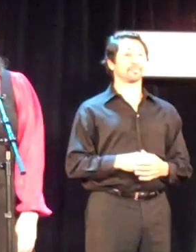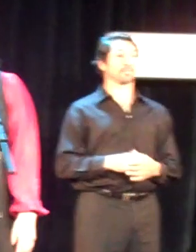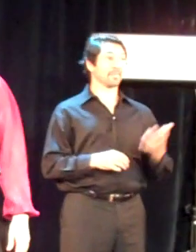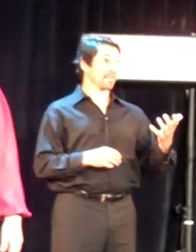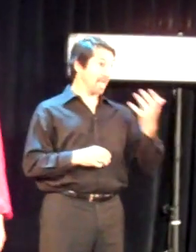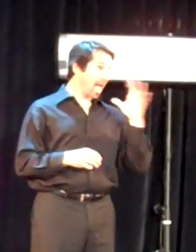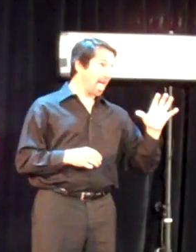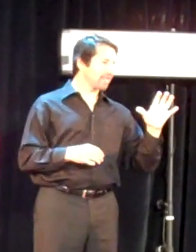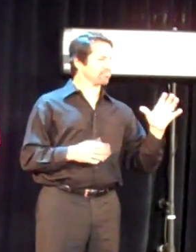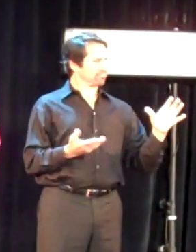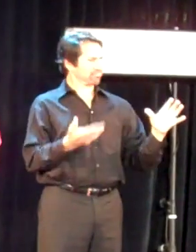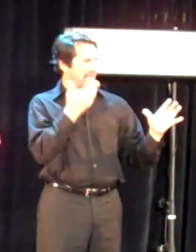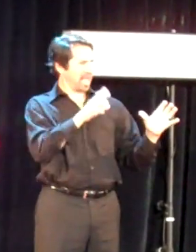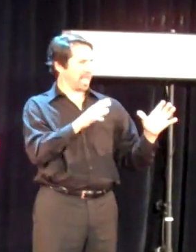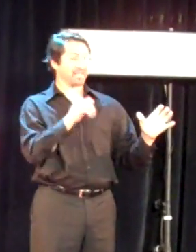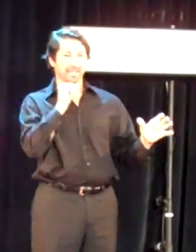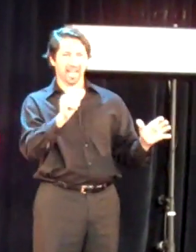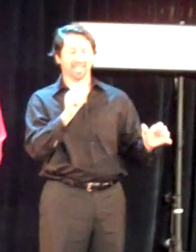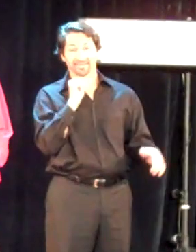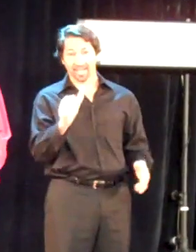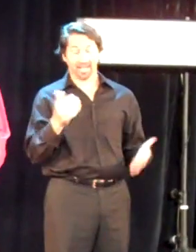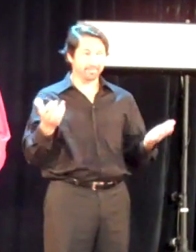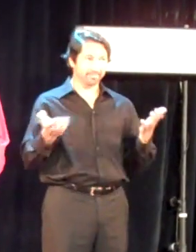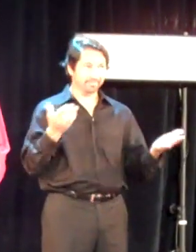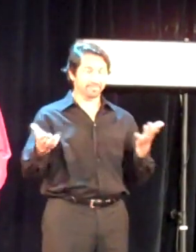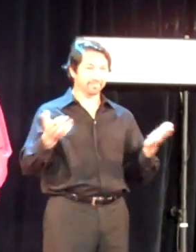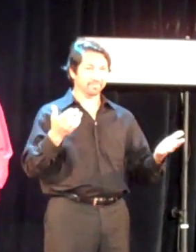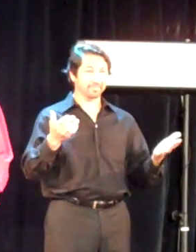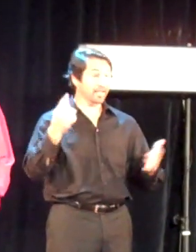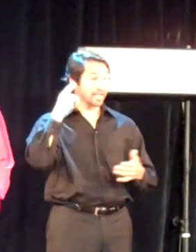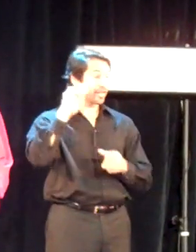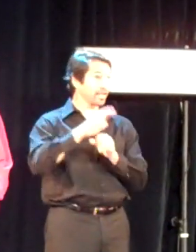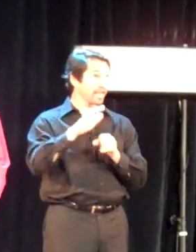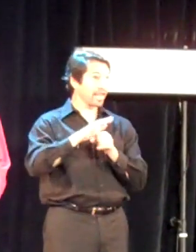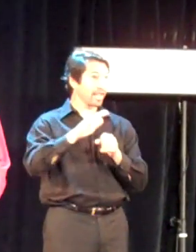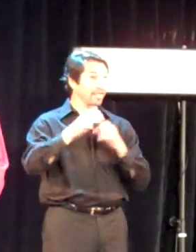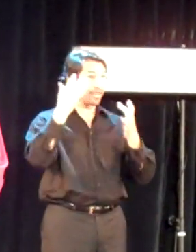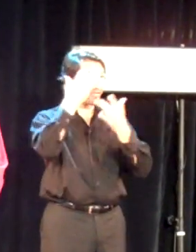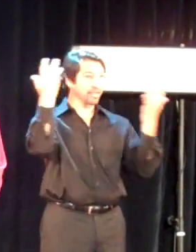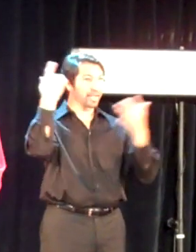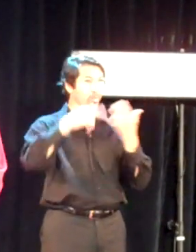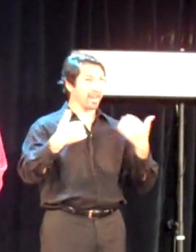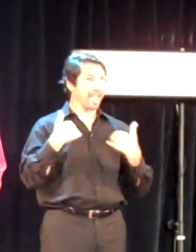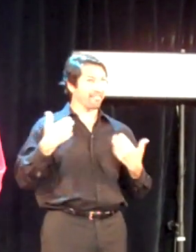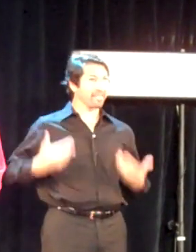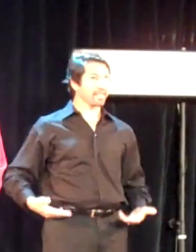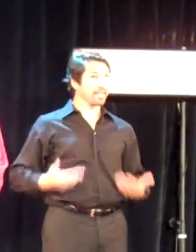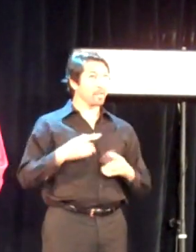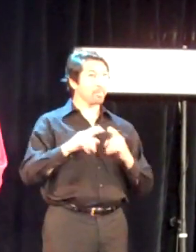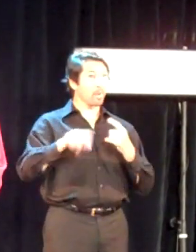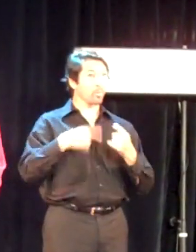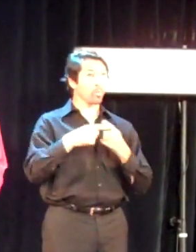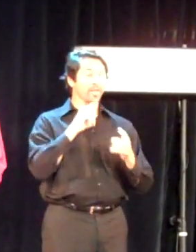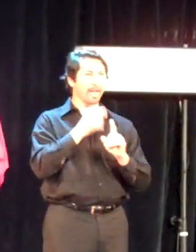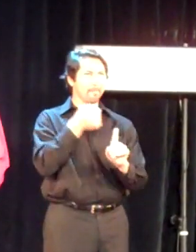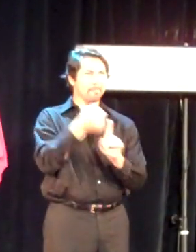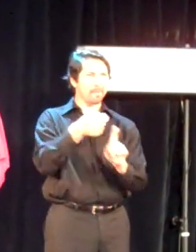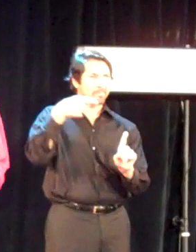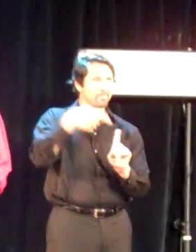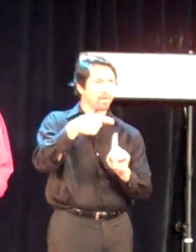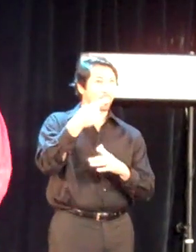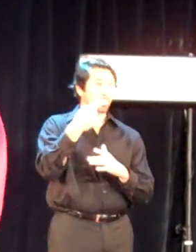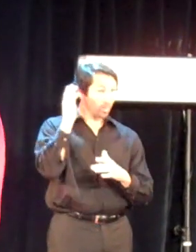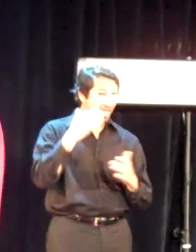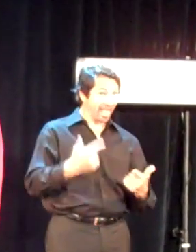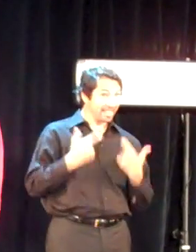you're hot, you're hot, and when you're not, you're not. You hear it enough and you forget what you've got. But when it came down to would I